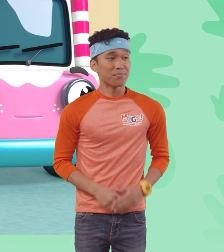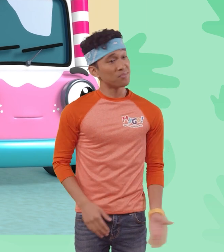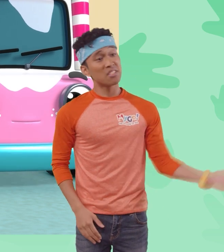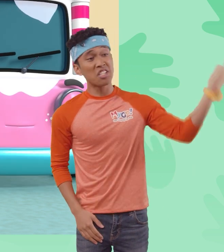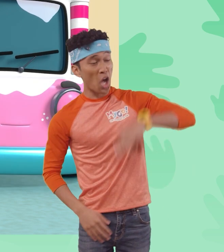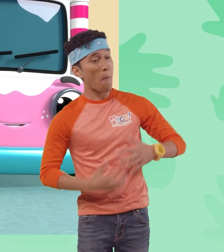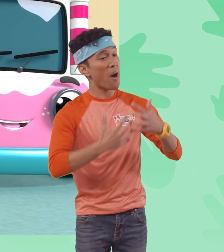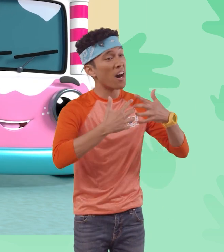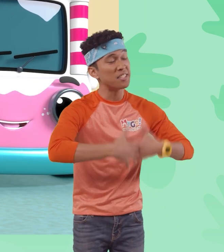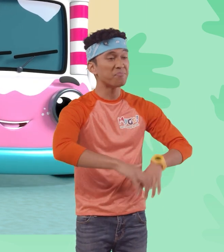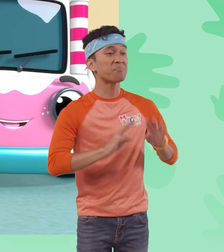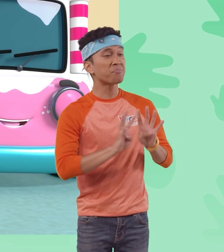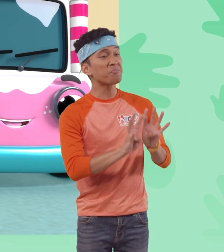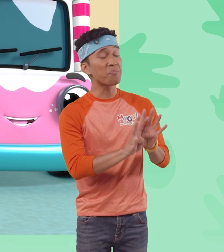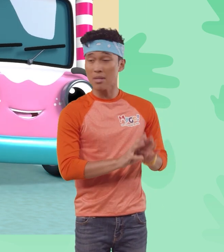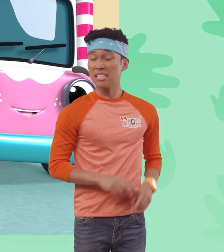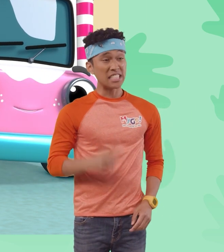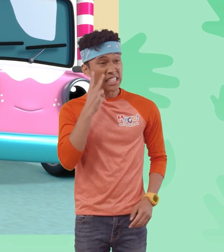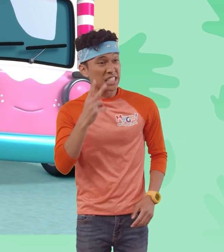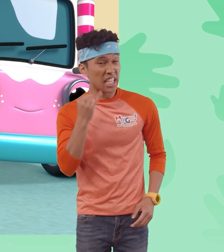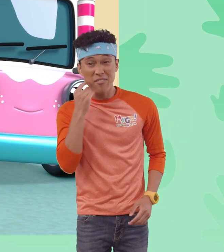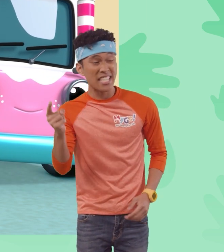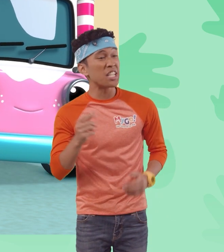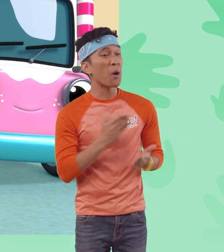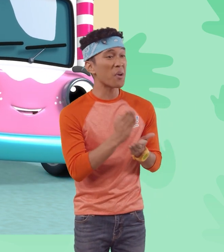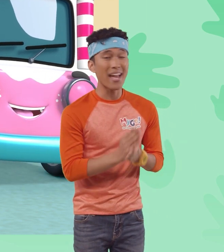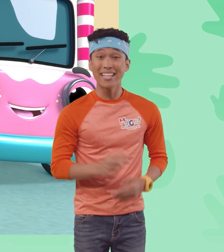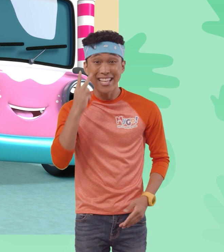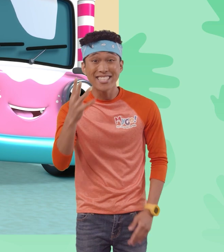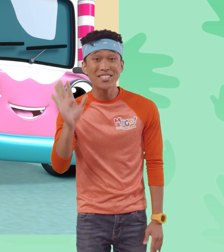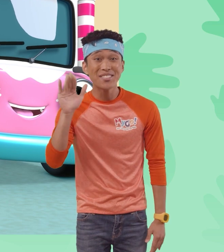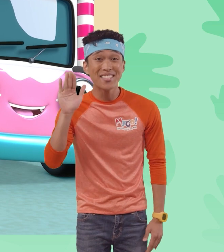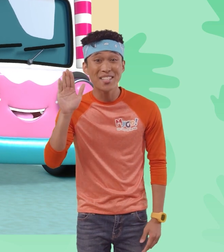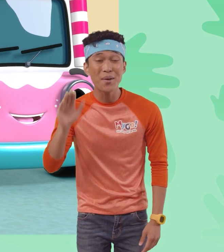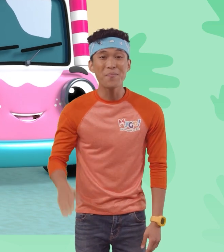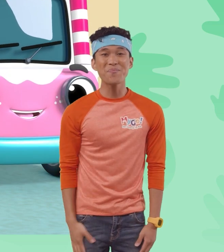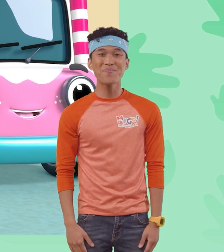Mechanicals. Let's go and check he's okay. See you again soon. Bye!